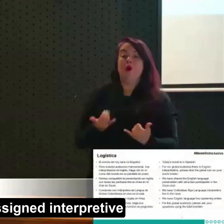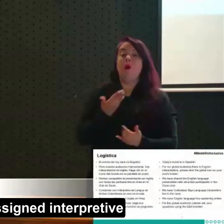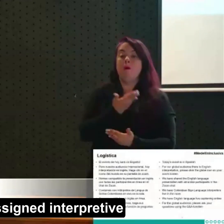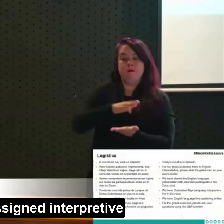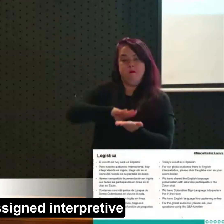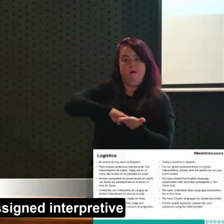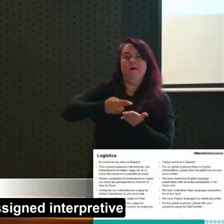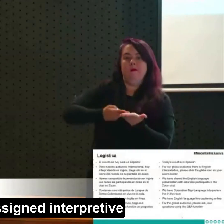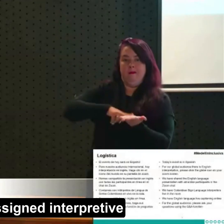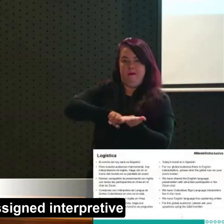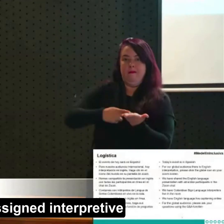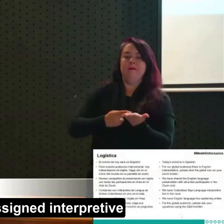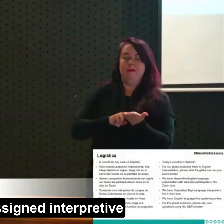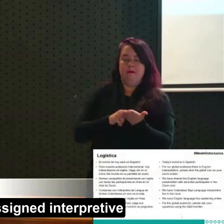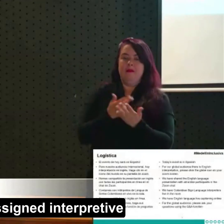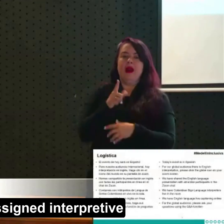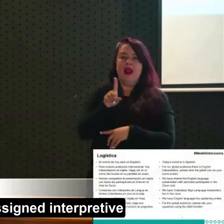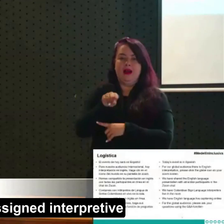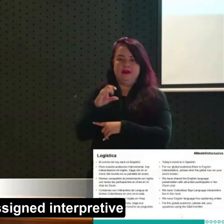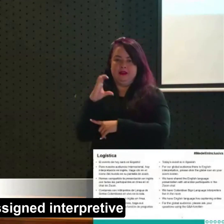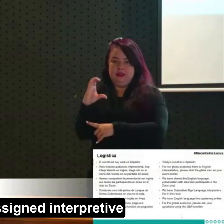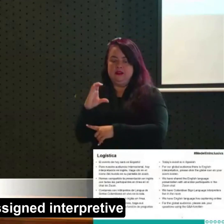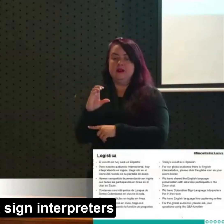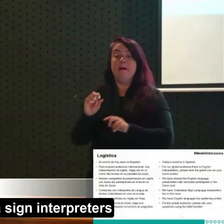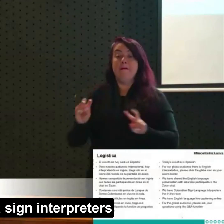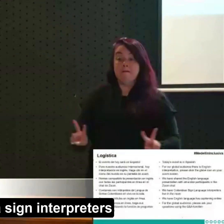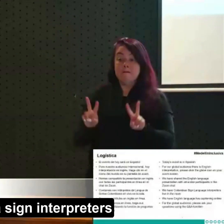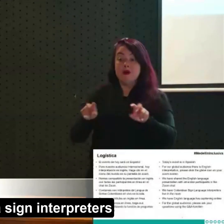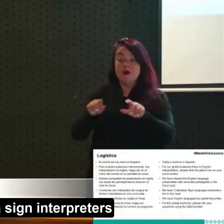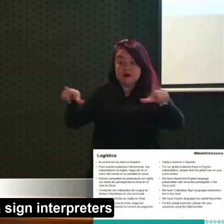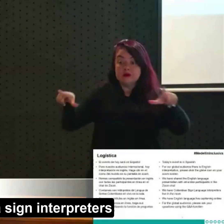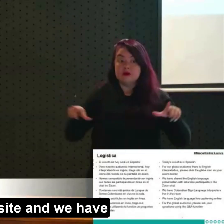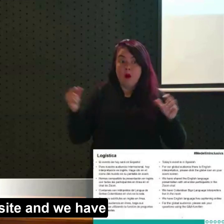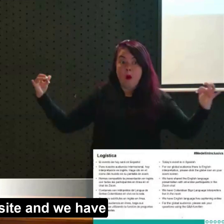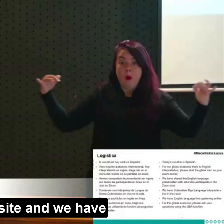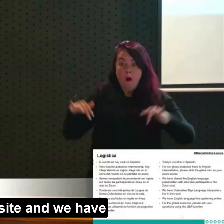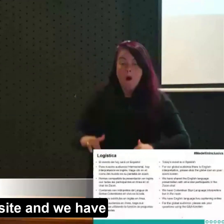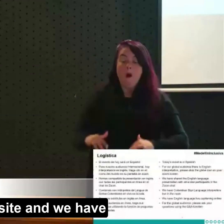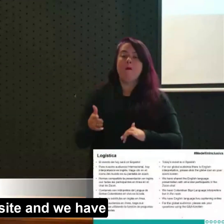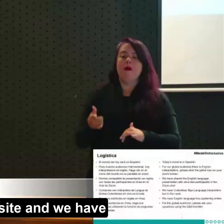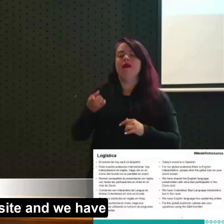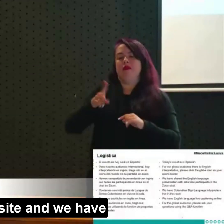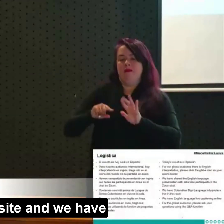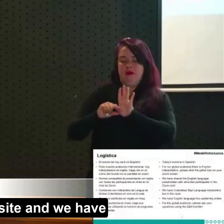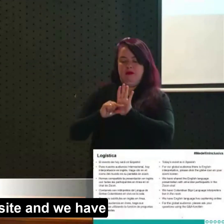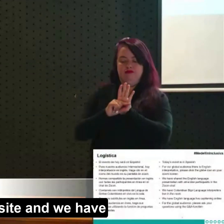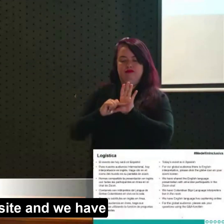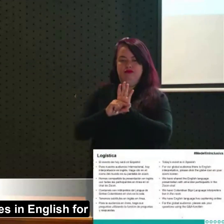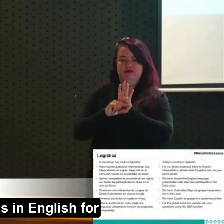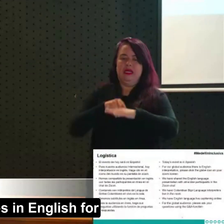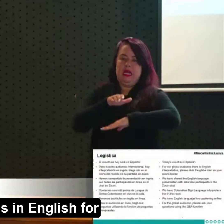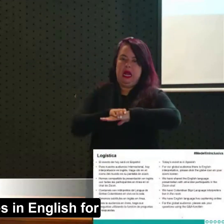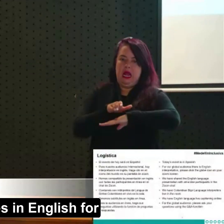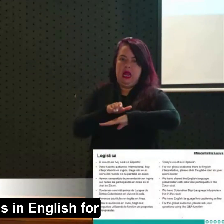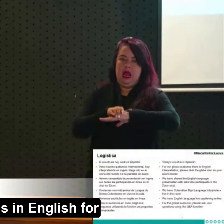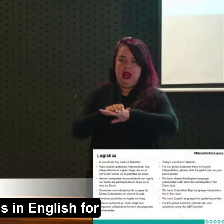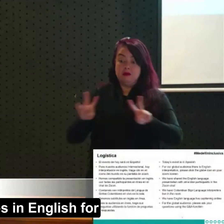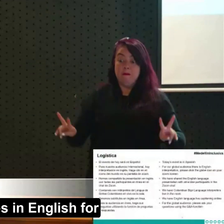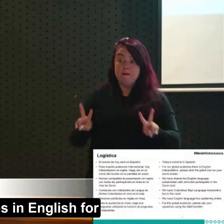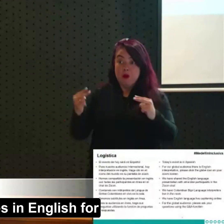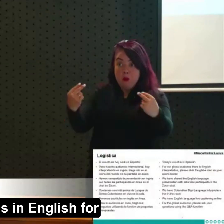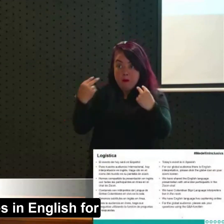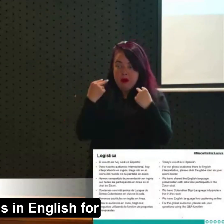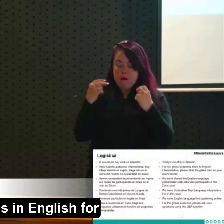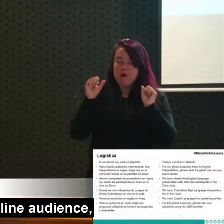Today we have signed interpreters, Colombian signed interpreters here on site, and we have subtitles